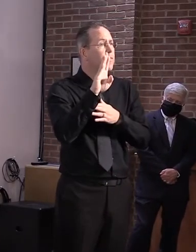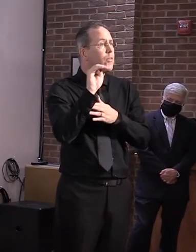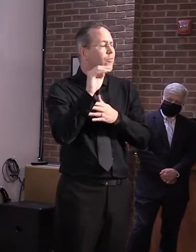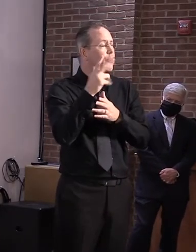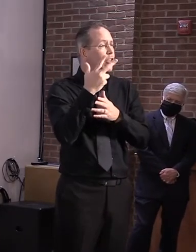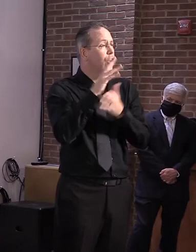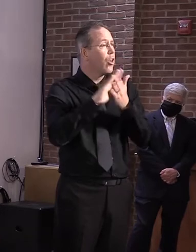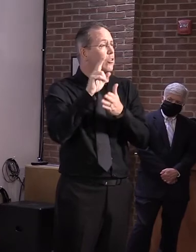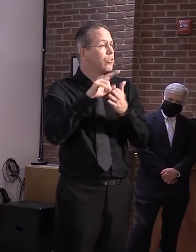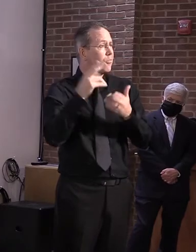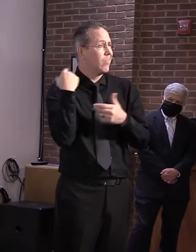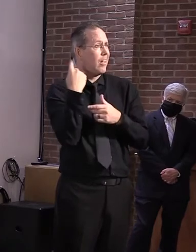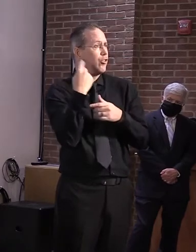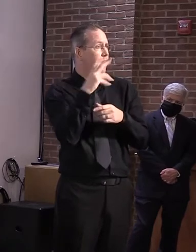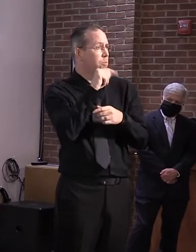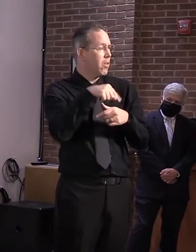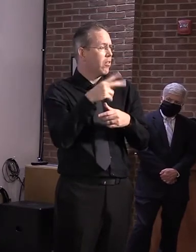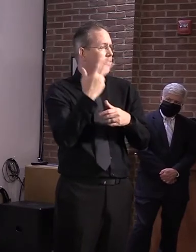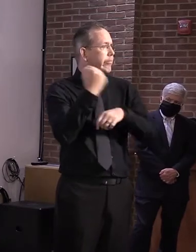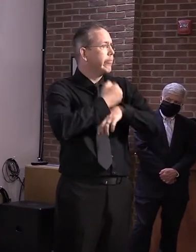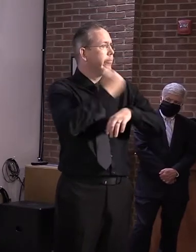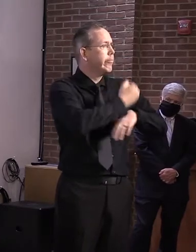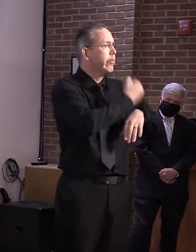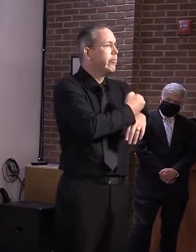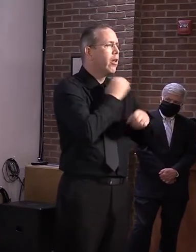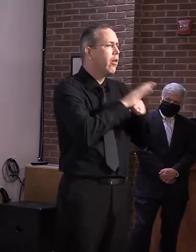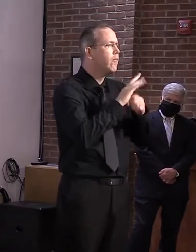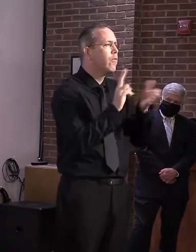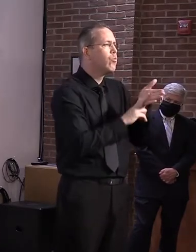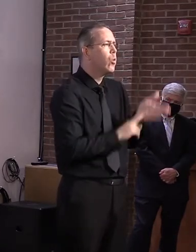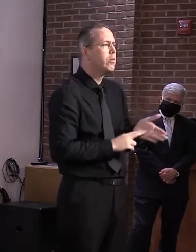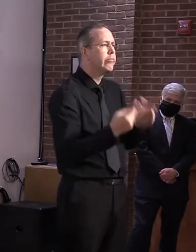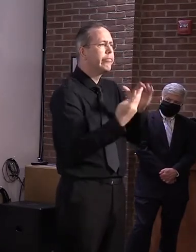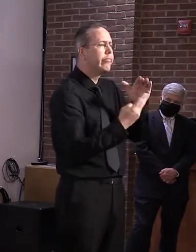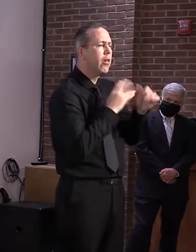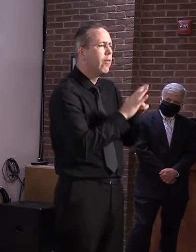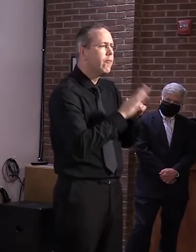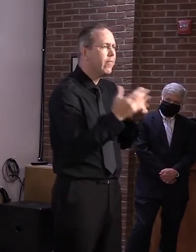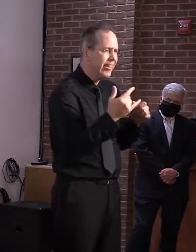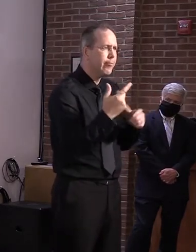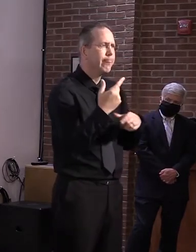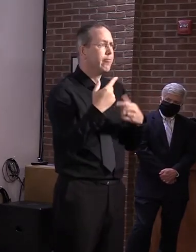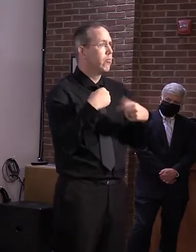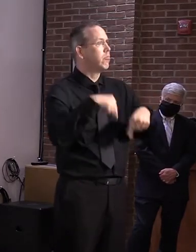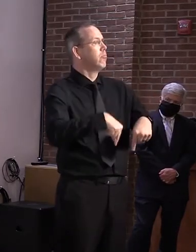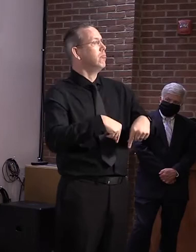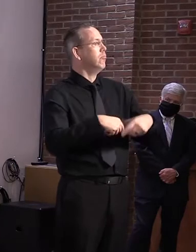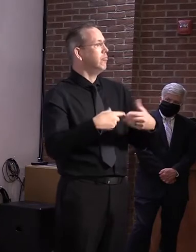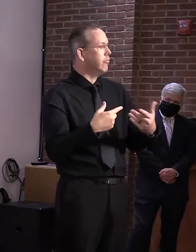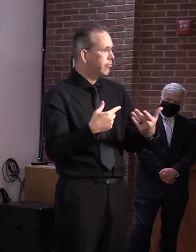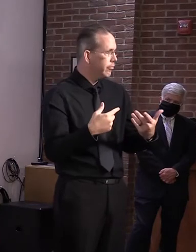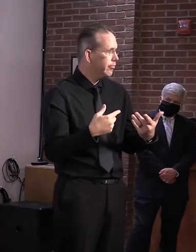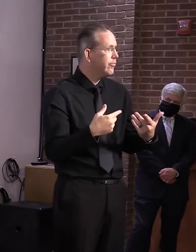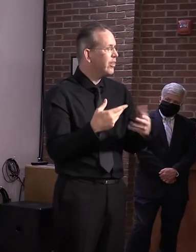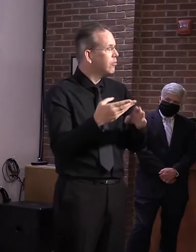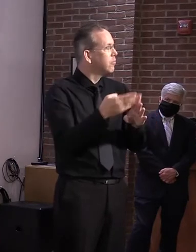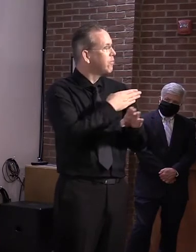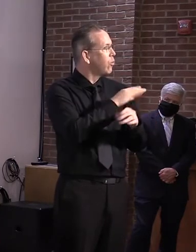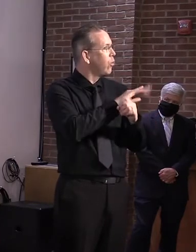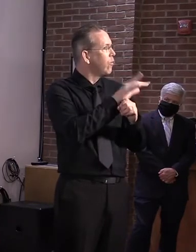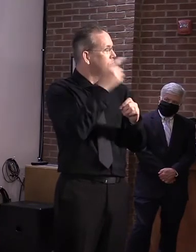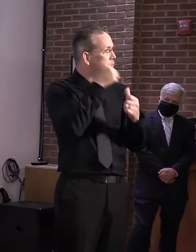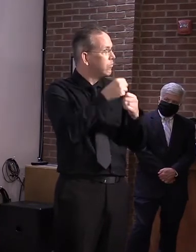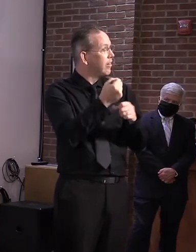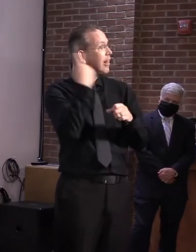thing, but what has to drive us is giving high quality academic education and experience and keeping them safe at the same time. We have